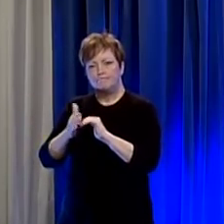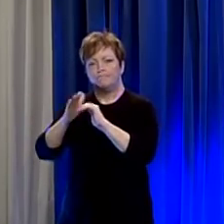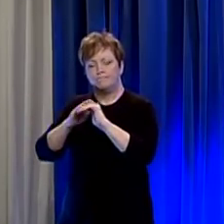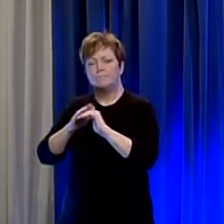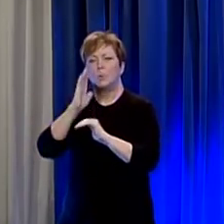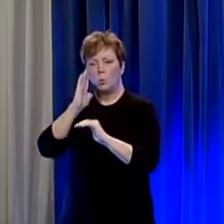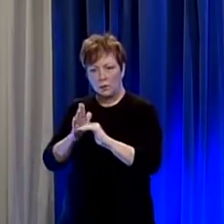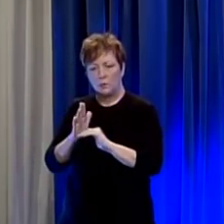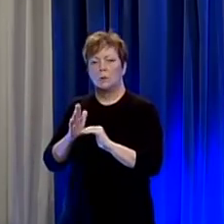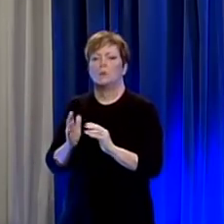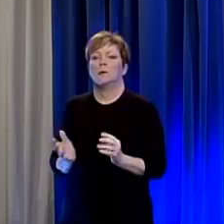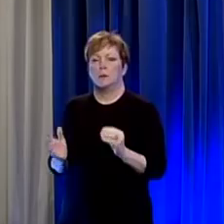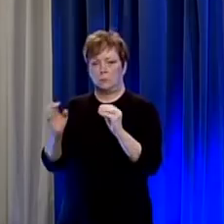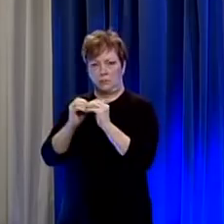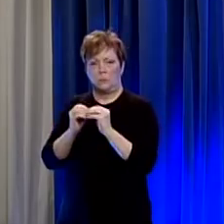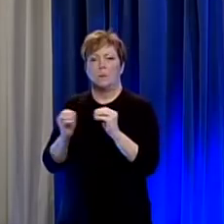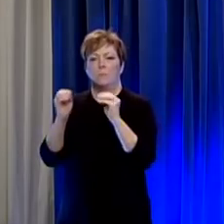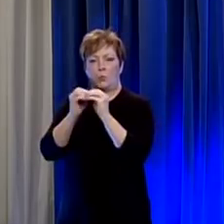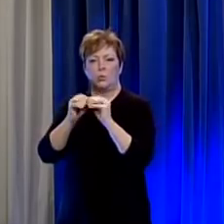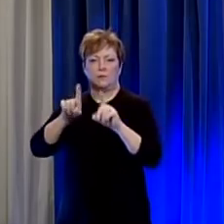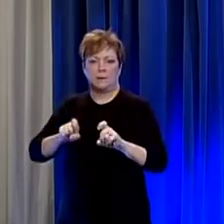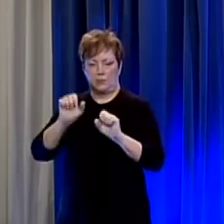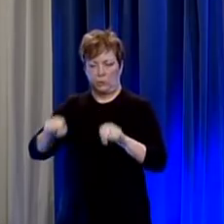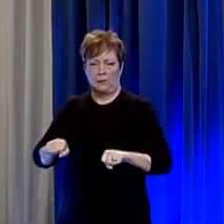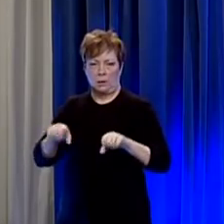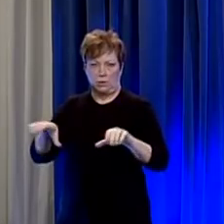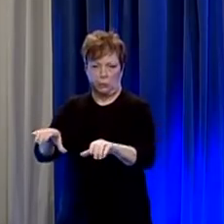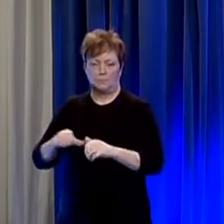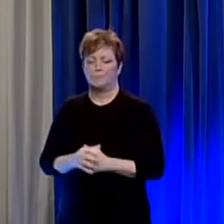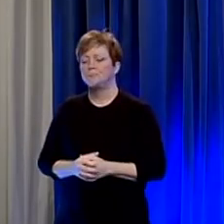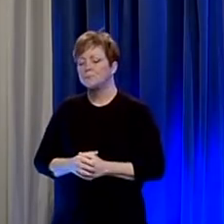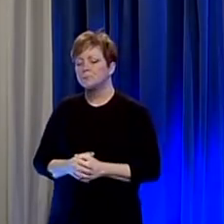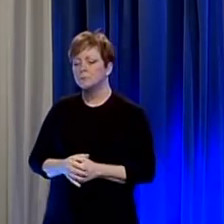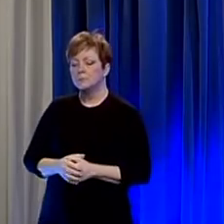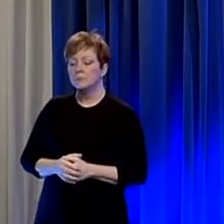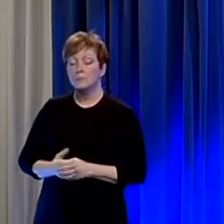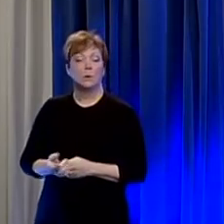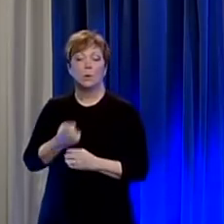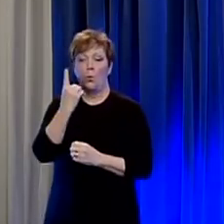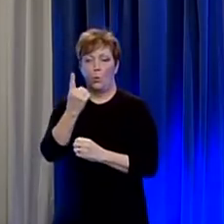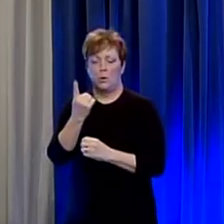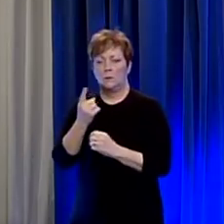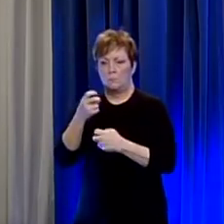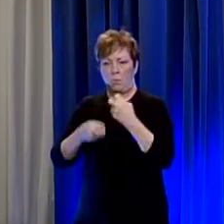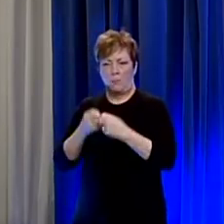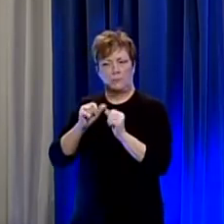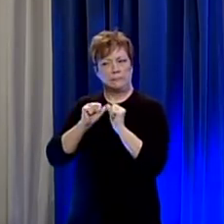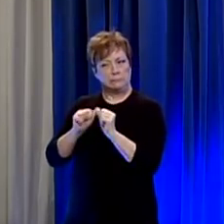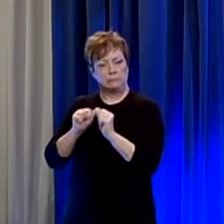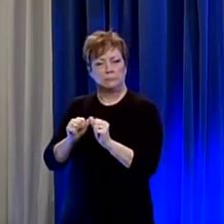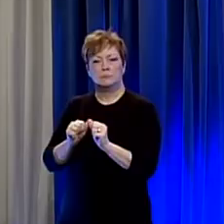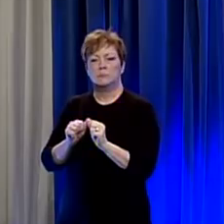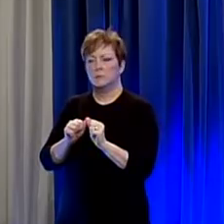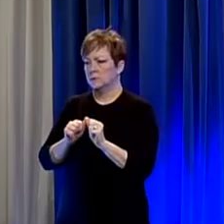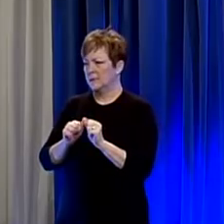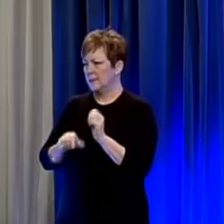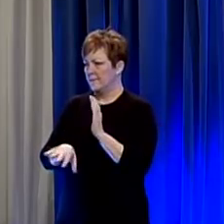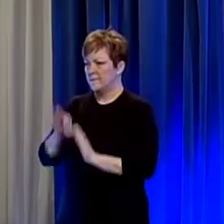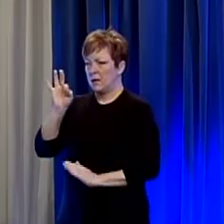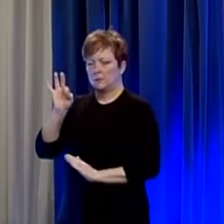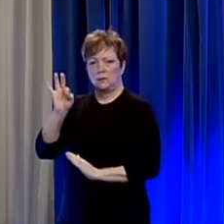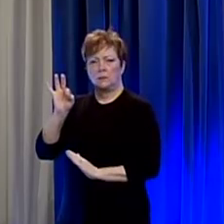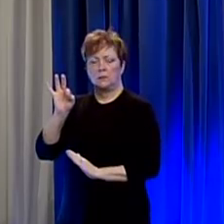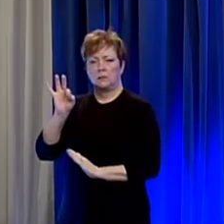the total amount of tests that we can perform one of our continuing problems is locating collection specimen